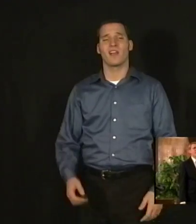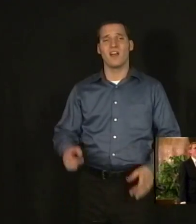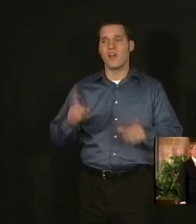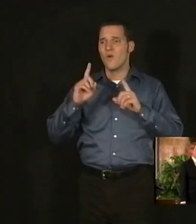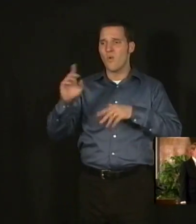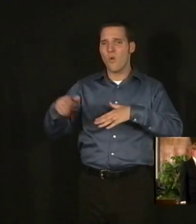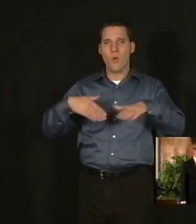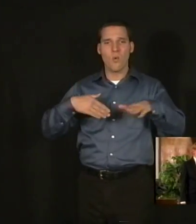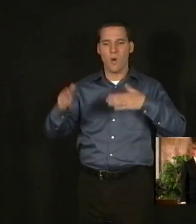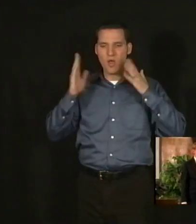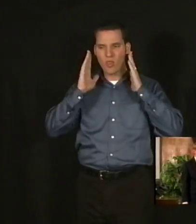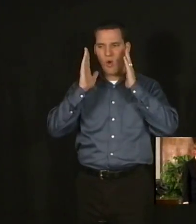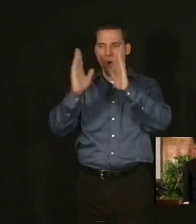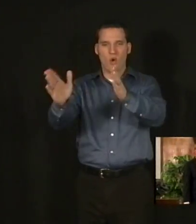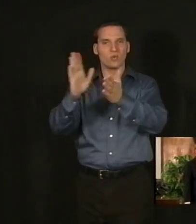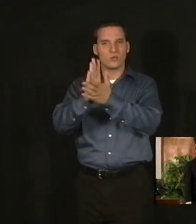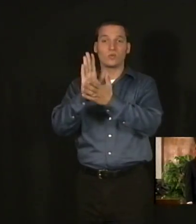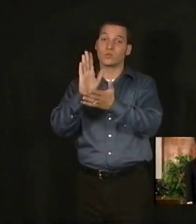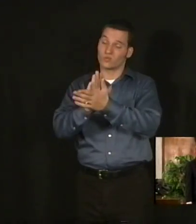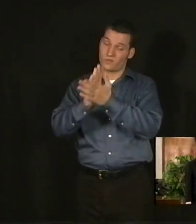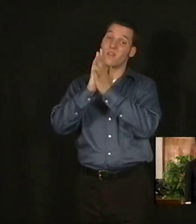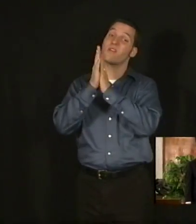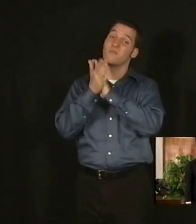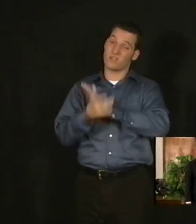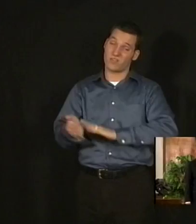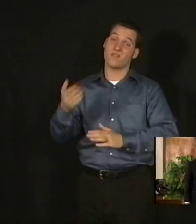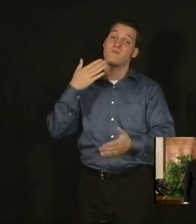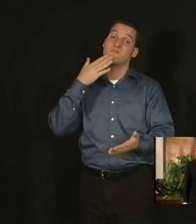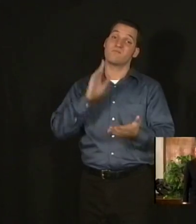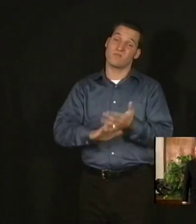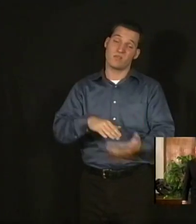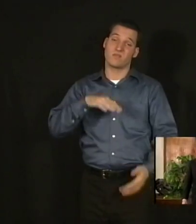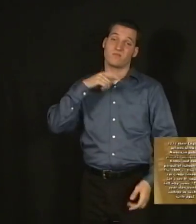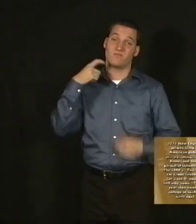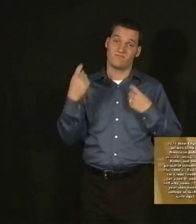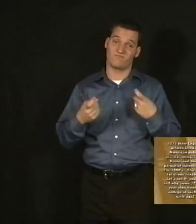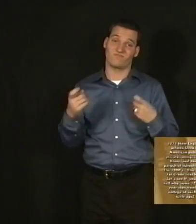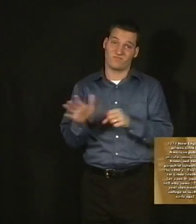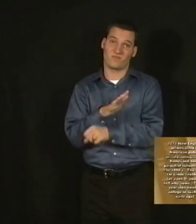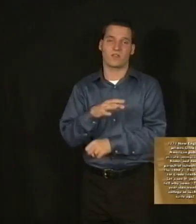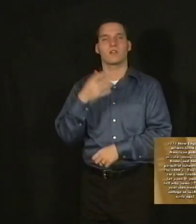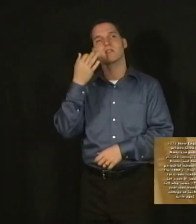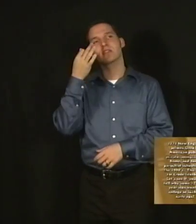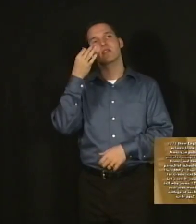go walk the halls of the schools, folks. I'm telling you, they have become corrupt. Here's a